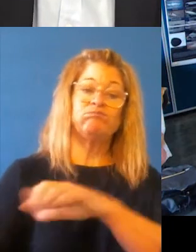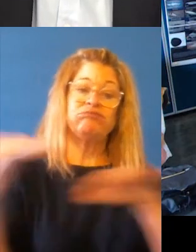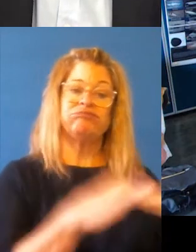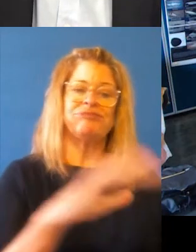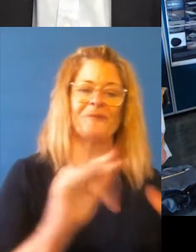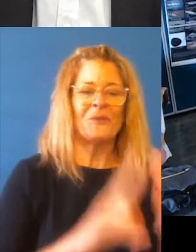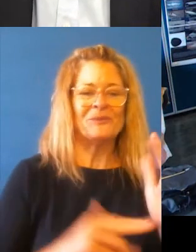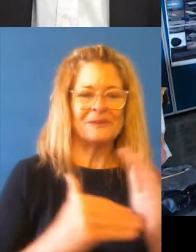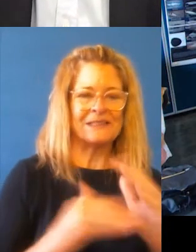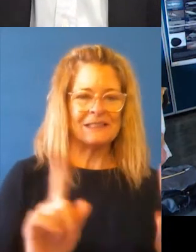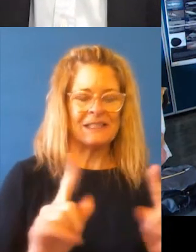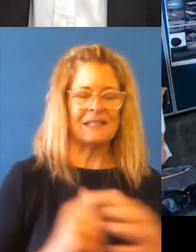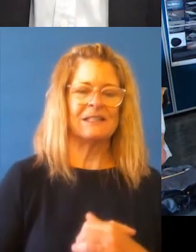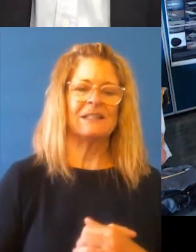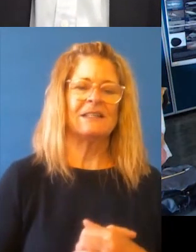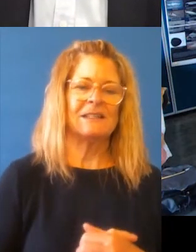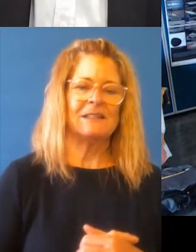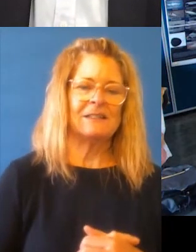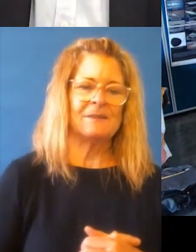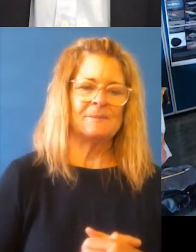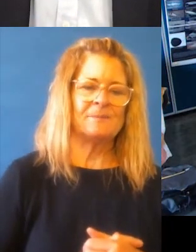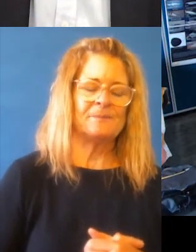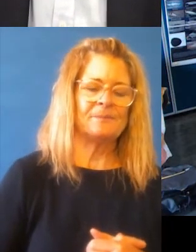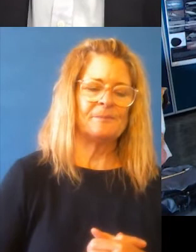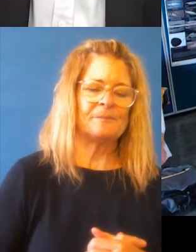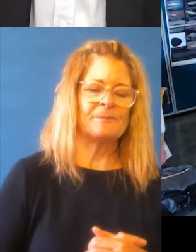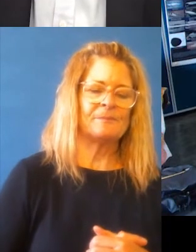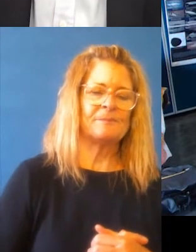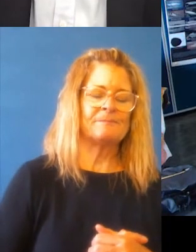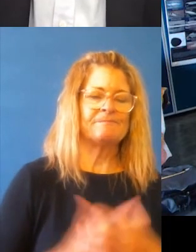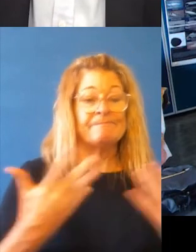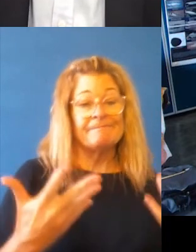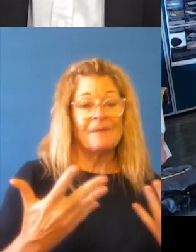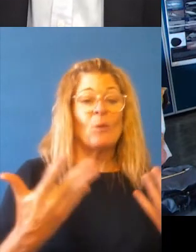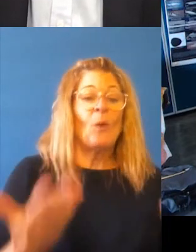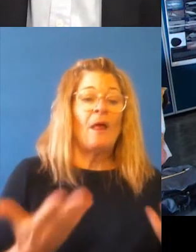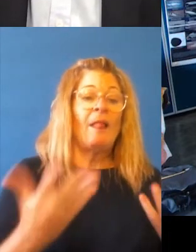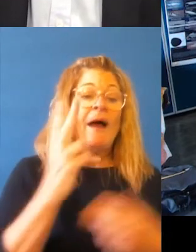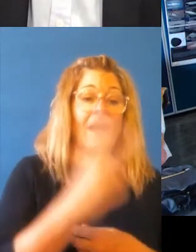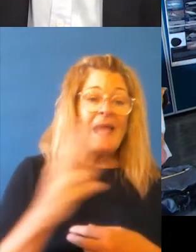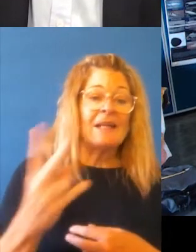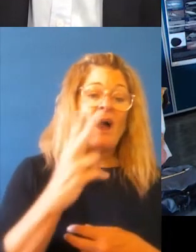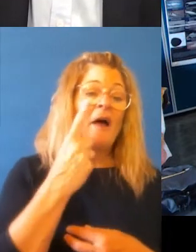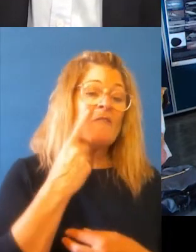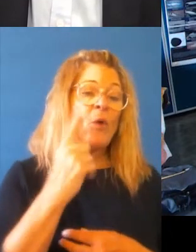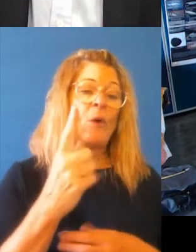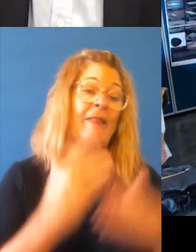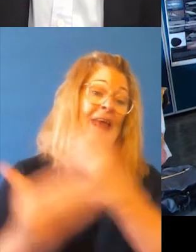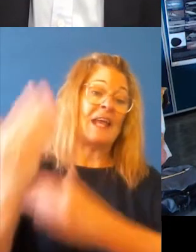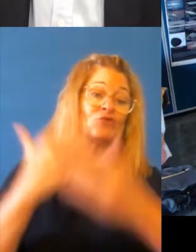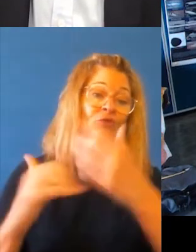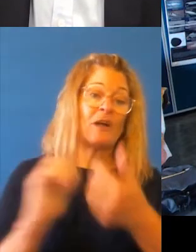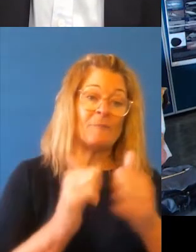I could just point to, again, the history of partnerships between government and